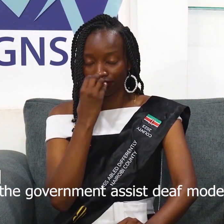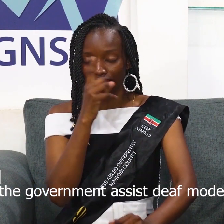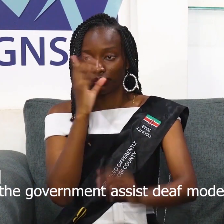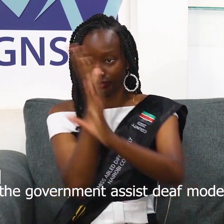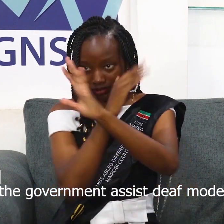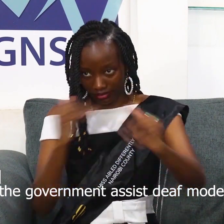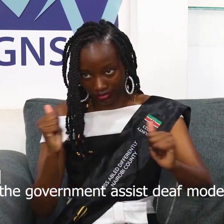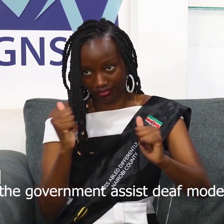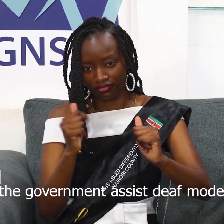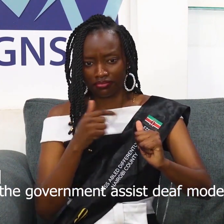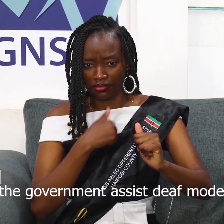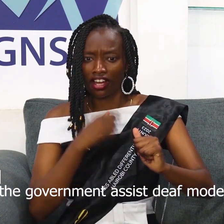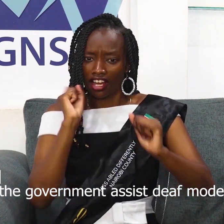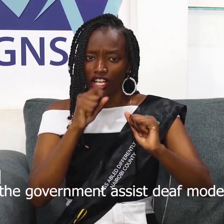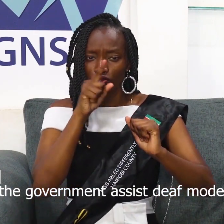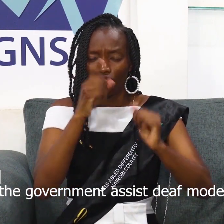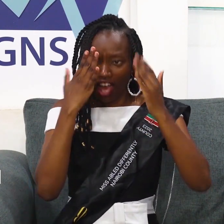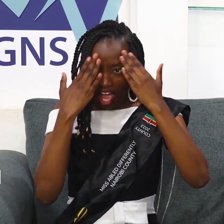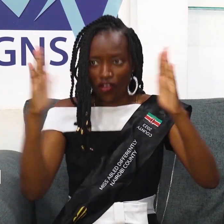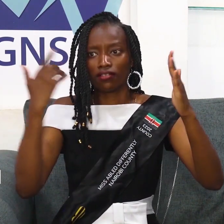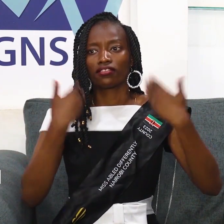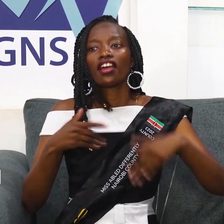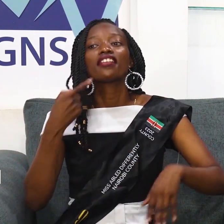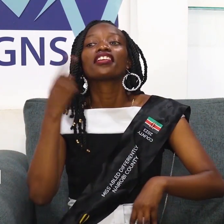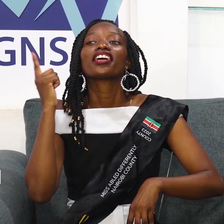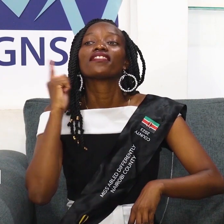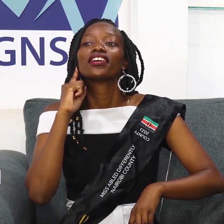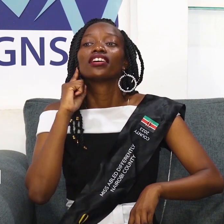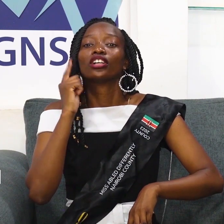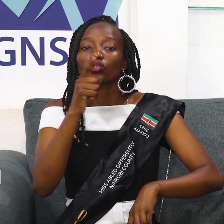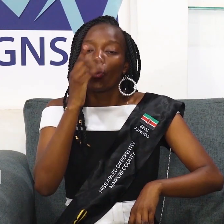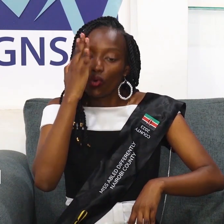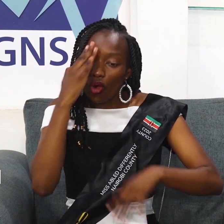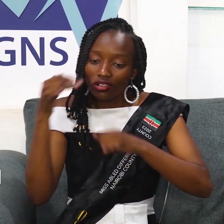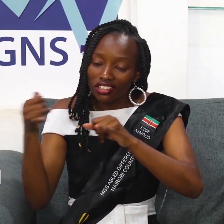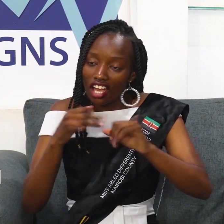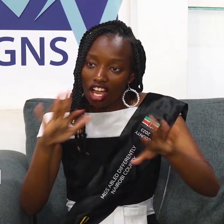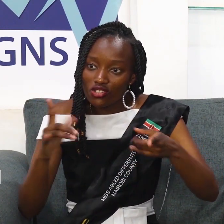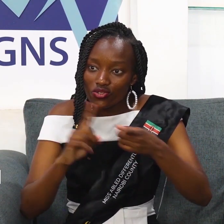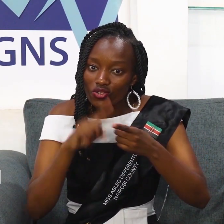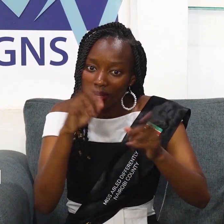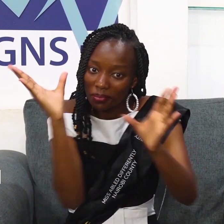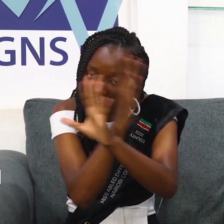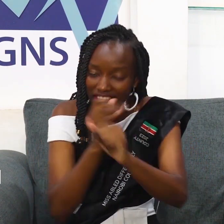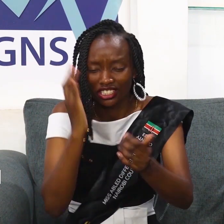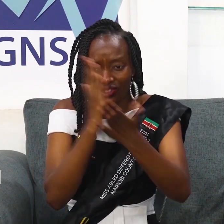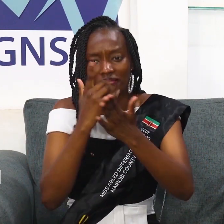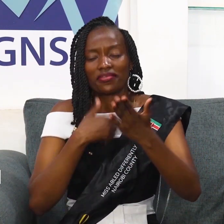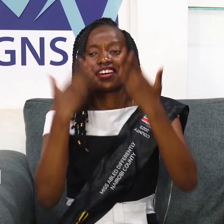For me, if I get to meet our president, His Excellency, the President William Ruto, I will really want to inform